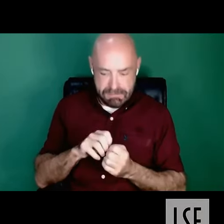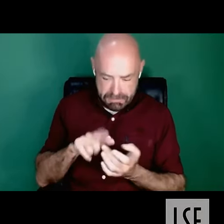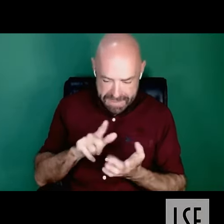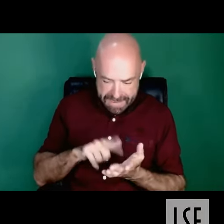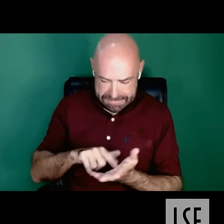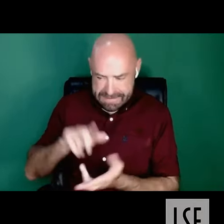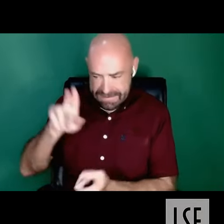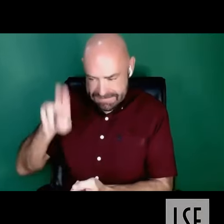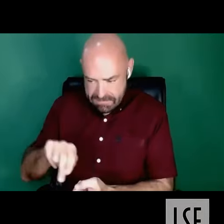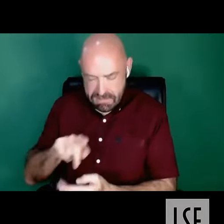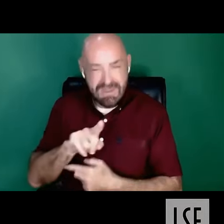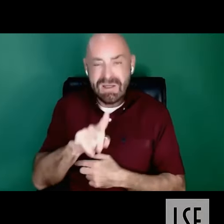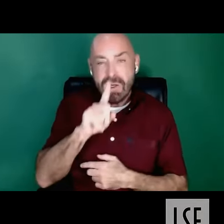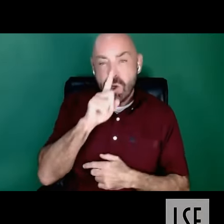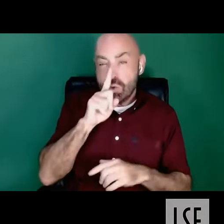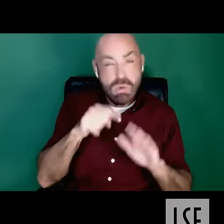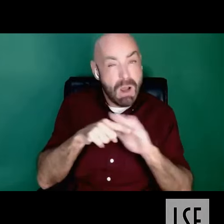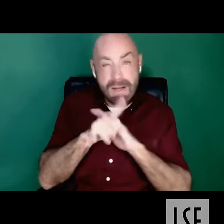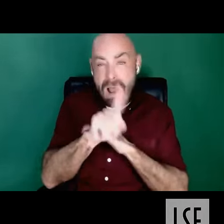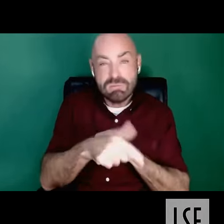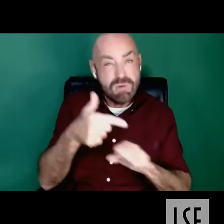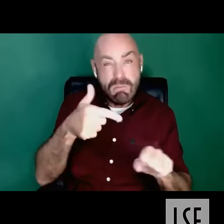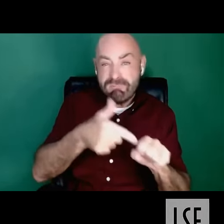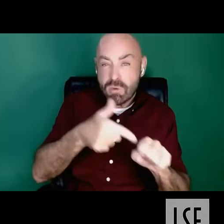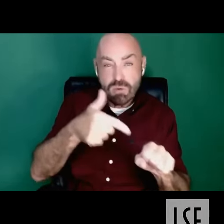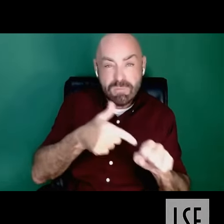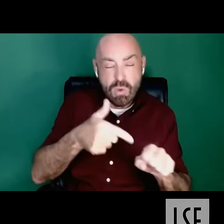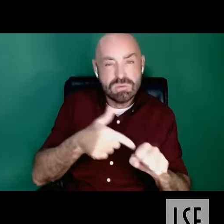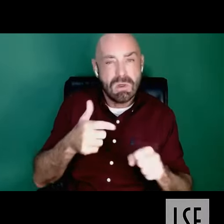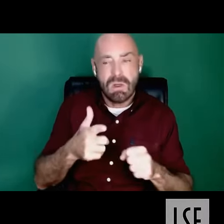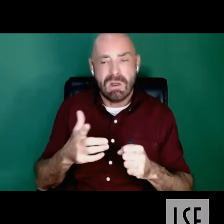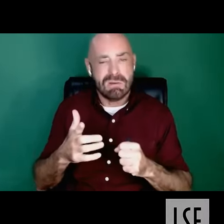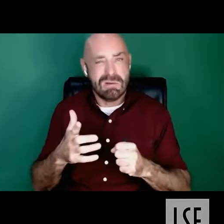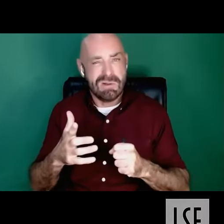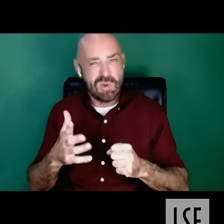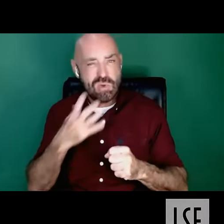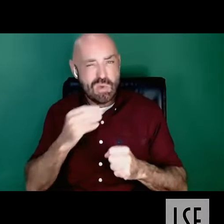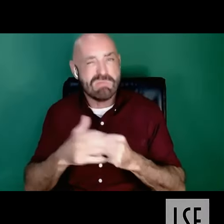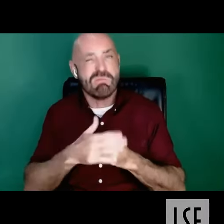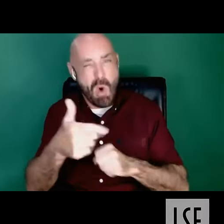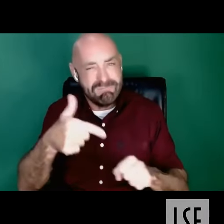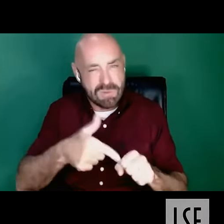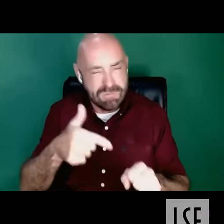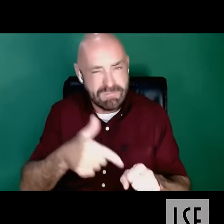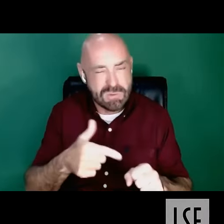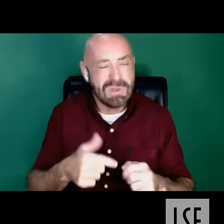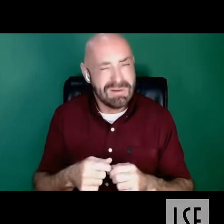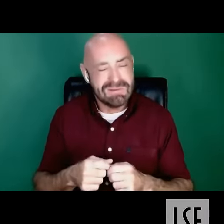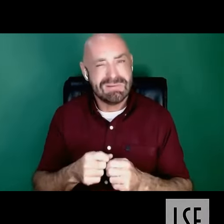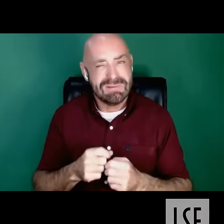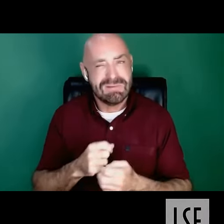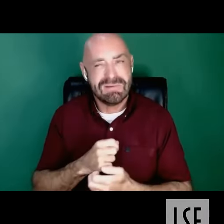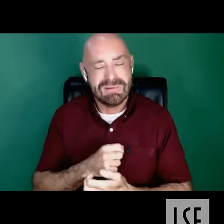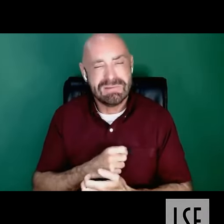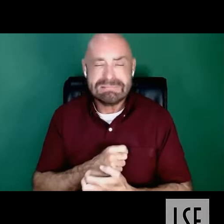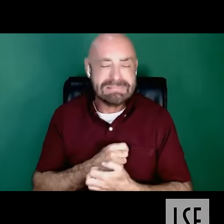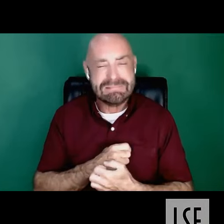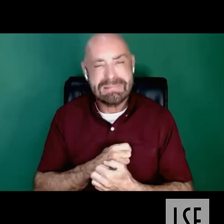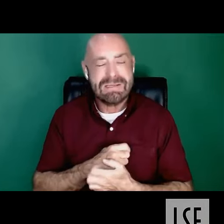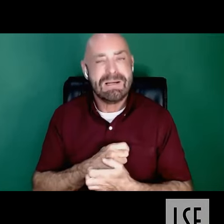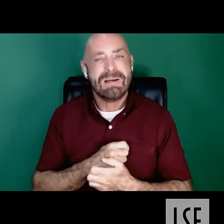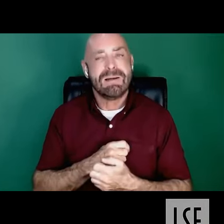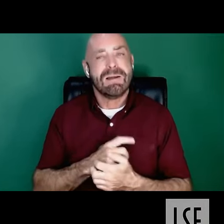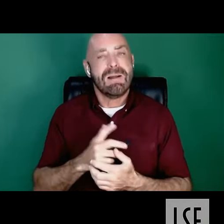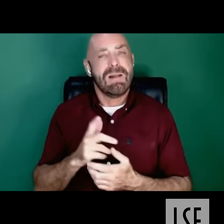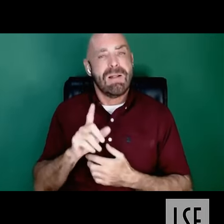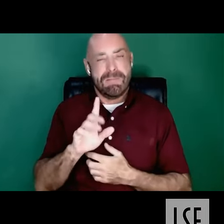that. You don't get out of the fossil fuel crisis by saying, let's have more fossil fuels. They absolutely do. And, you know, what's been extraordinary about the last year is